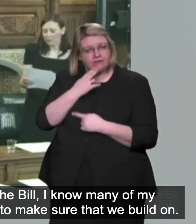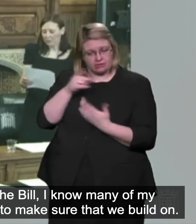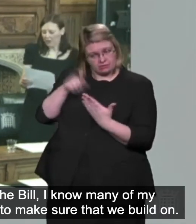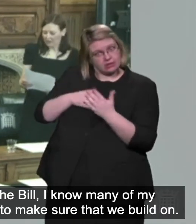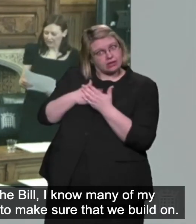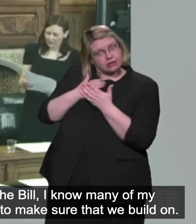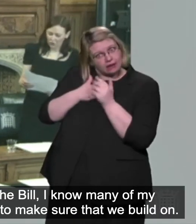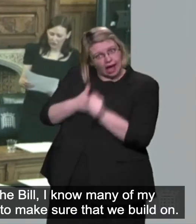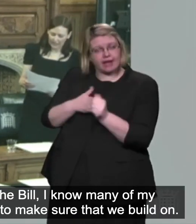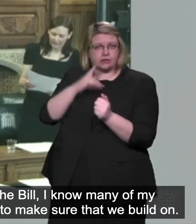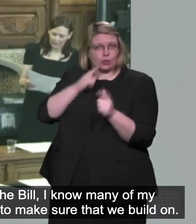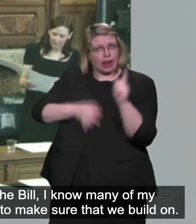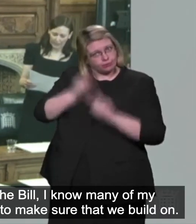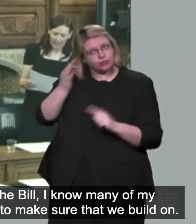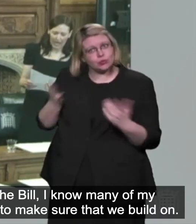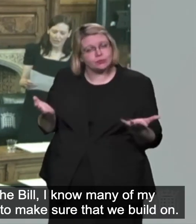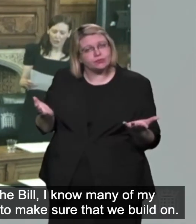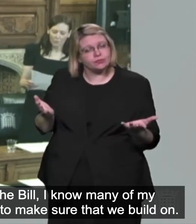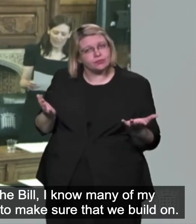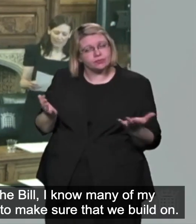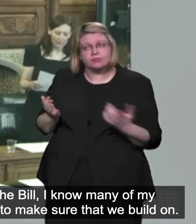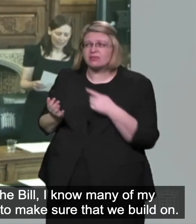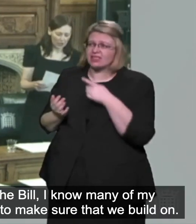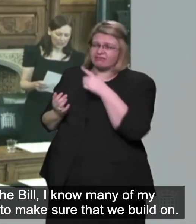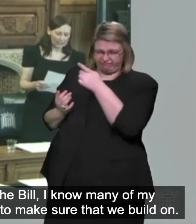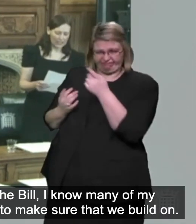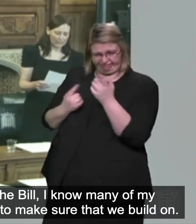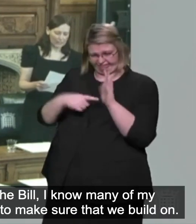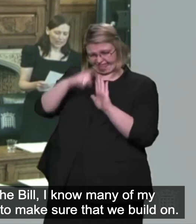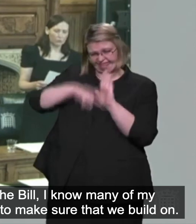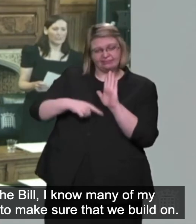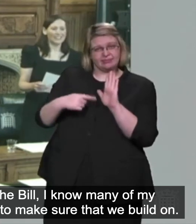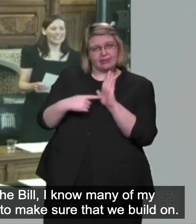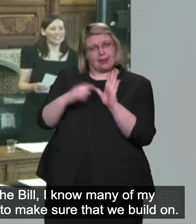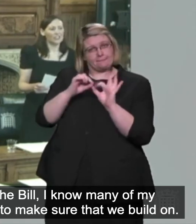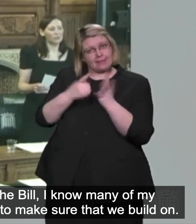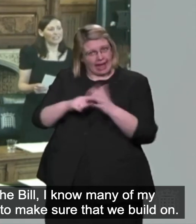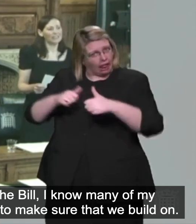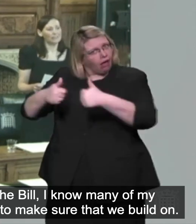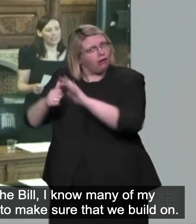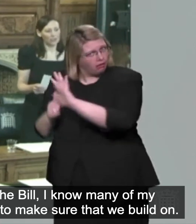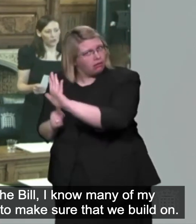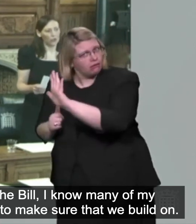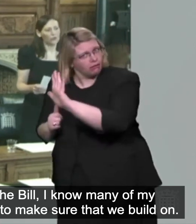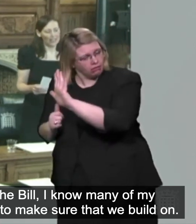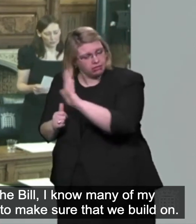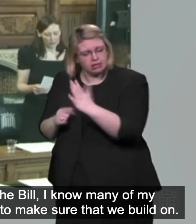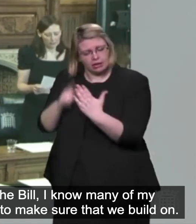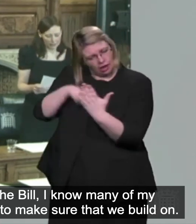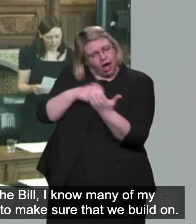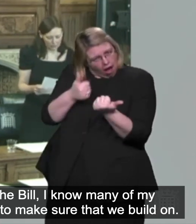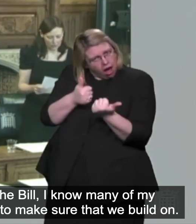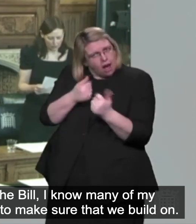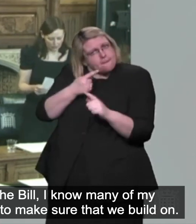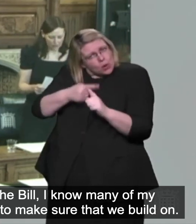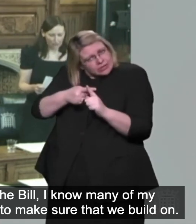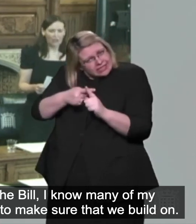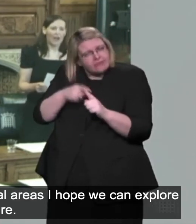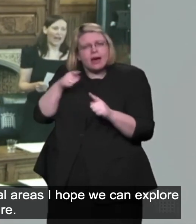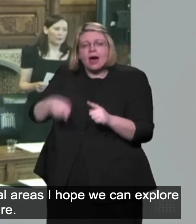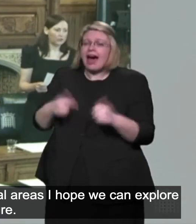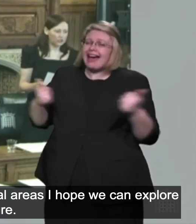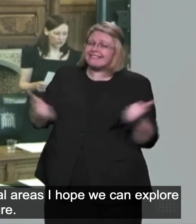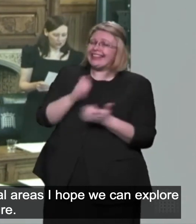While I welcome the positive strides of the bill, I know many of my colleagues like me will see it as something to make sure that we build